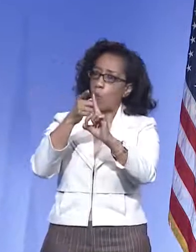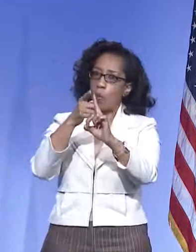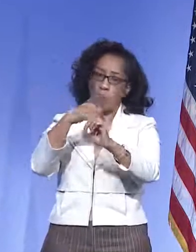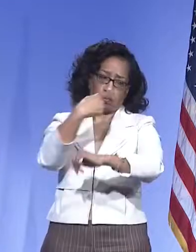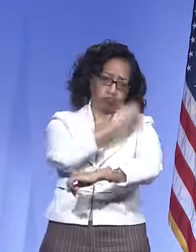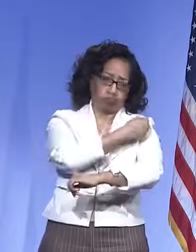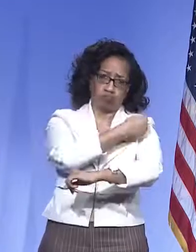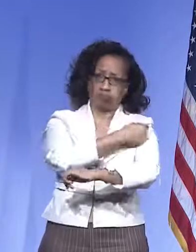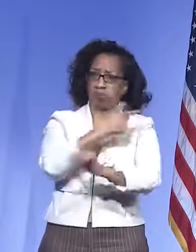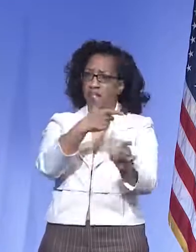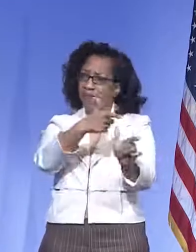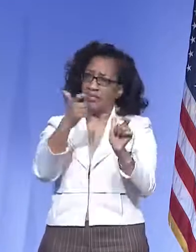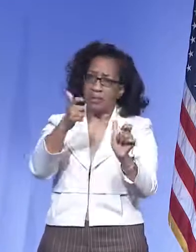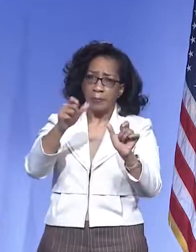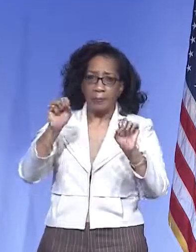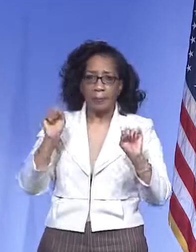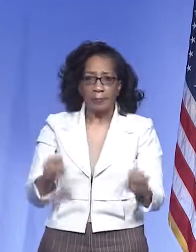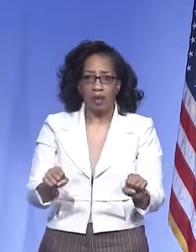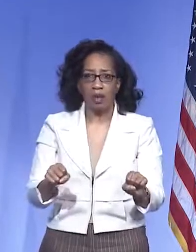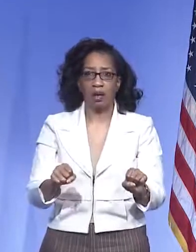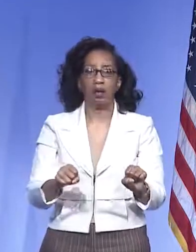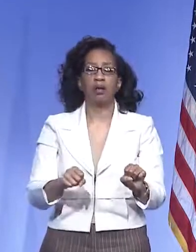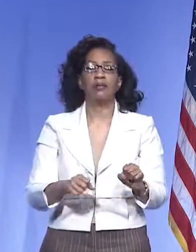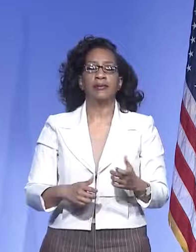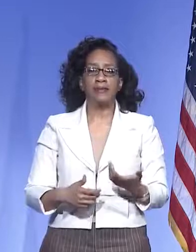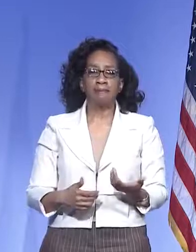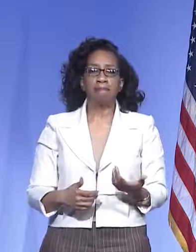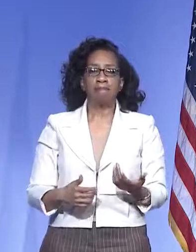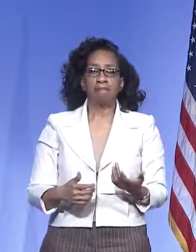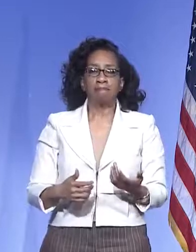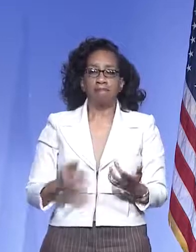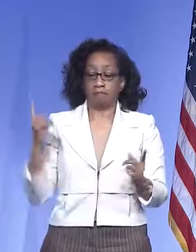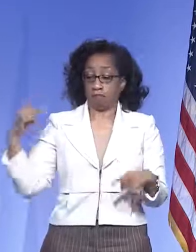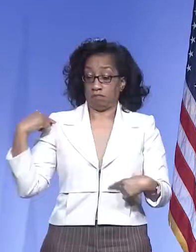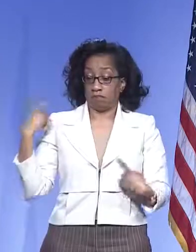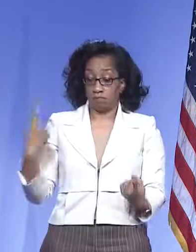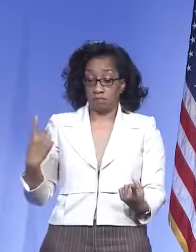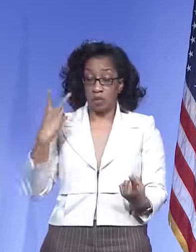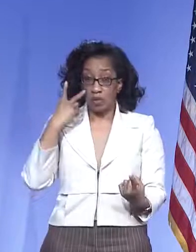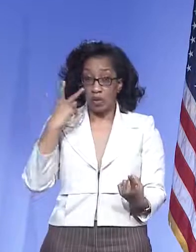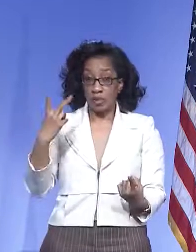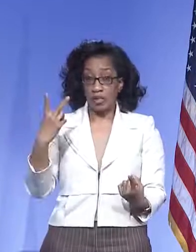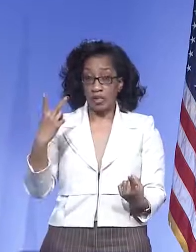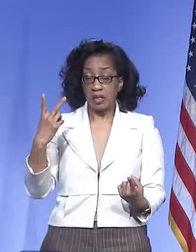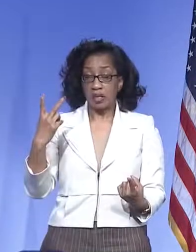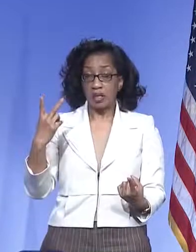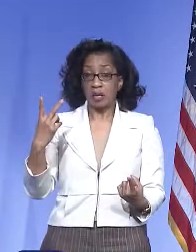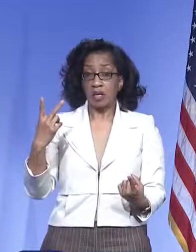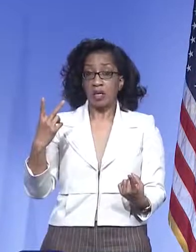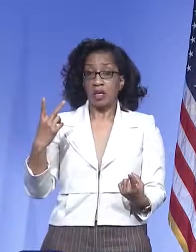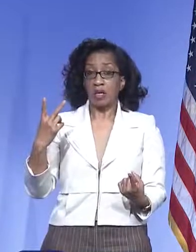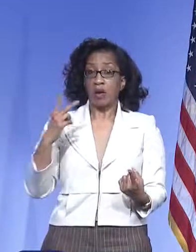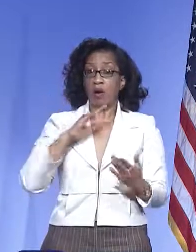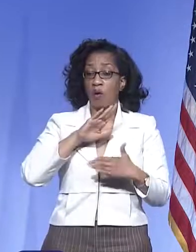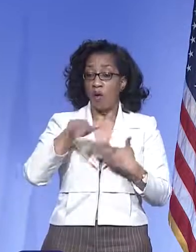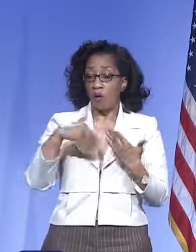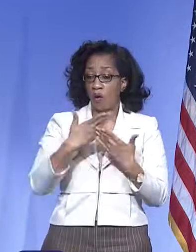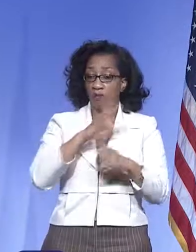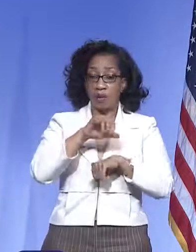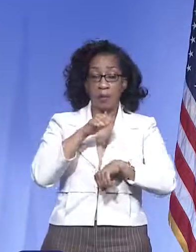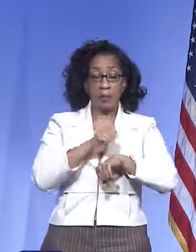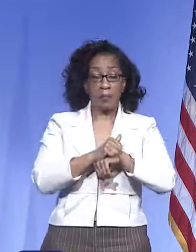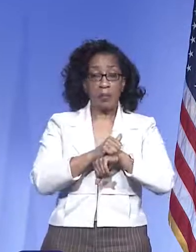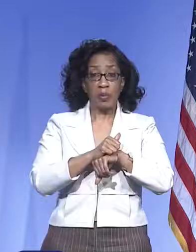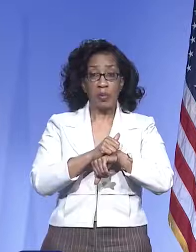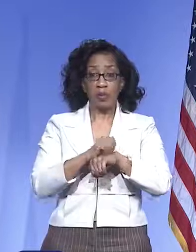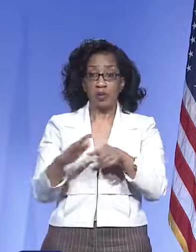fast as we possibly can. And the phenomena that we were seeing was not only were we not having all of our appointments filled,